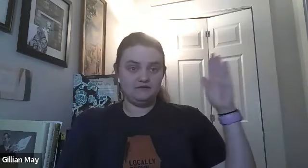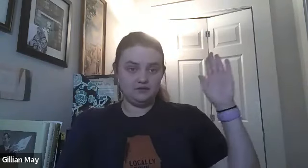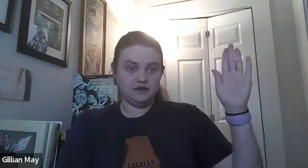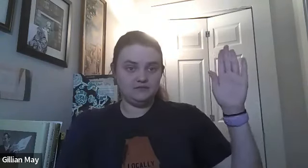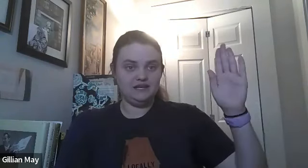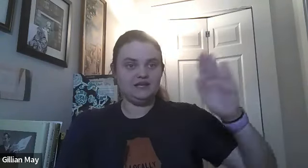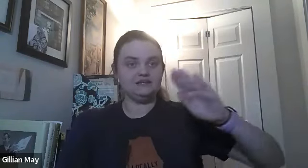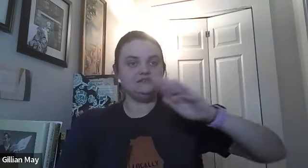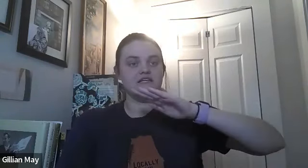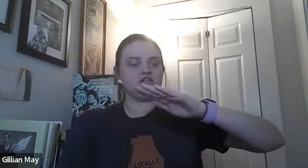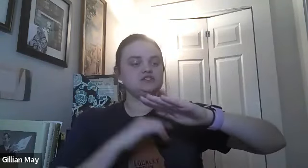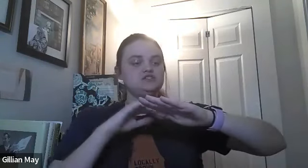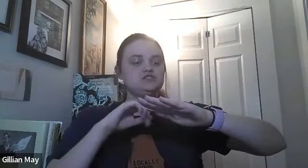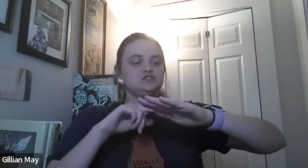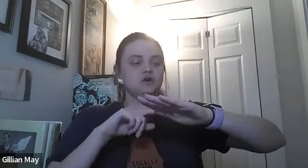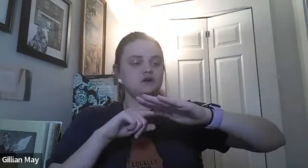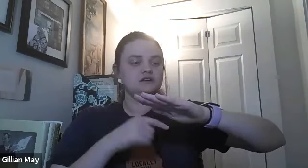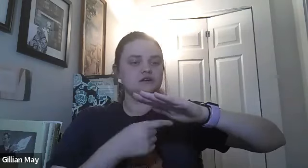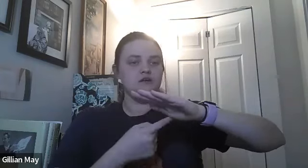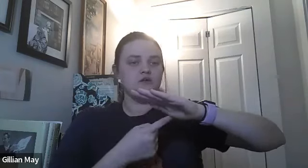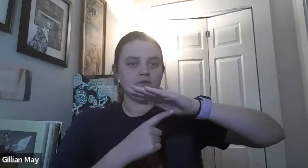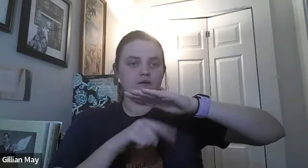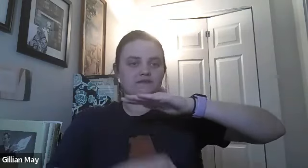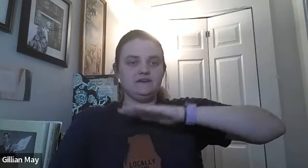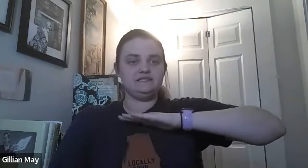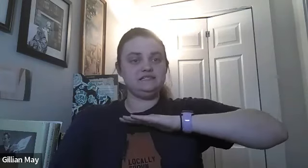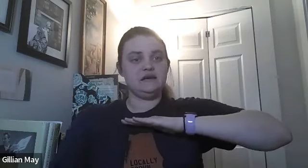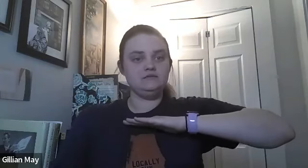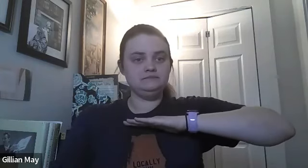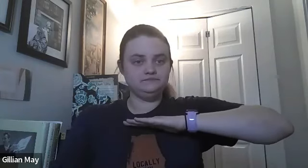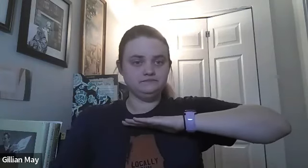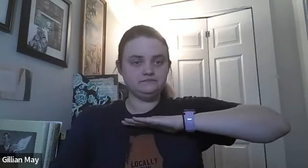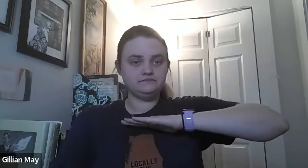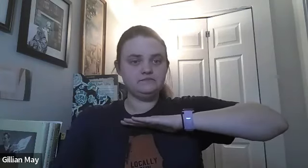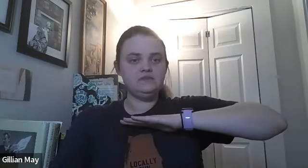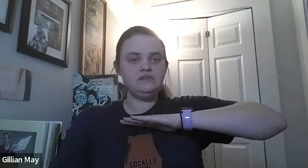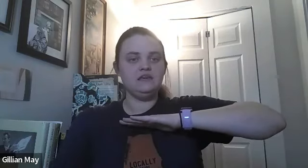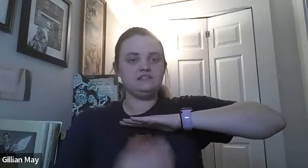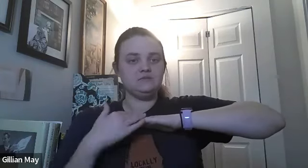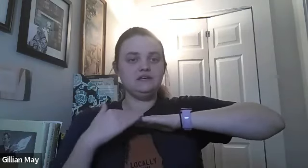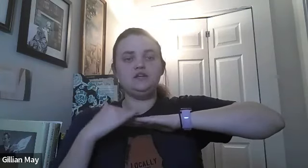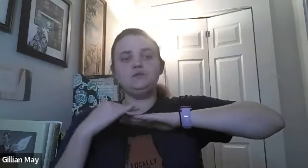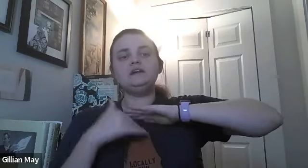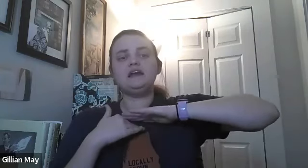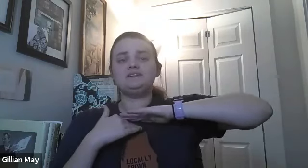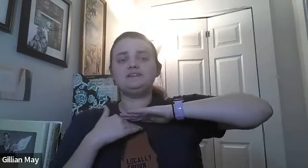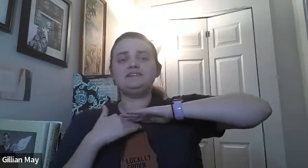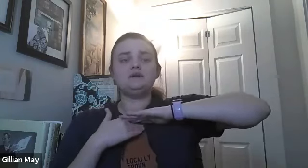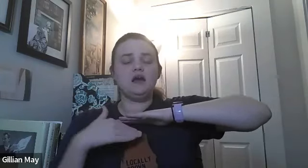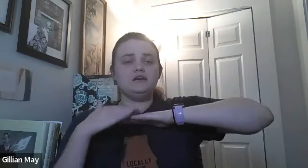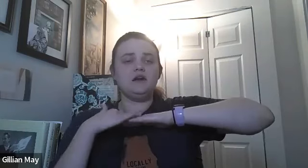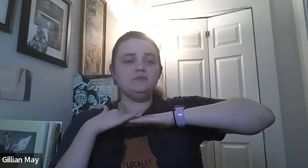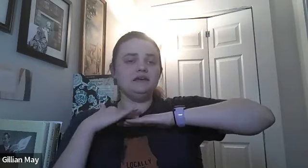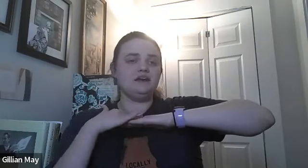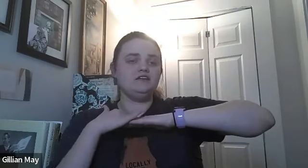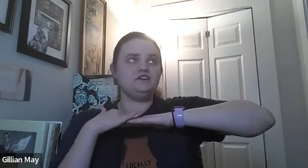have your dominant hand, it's gonna start with your palm like facing down. And it's gonna be, and you wanna kind of have it a little bit higher up, like kind of at